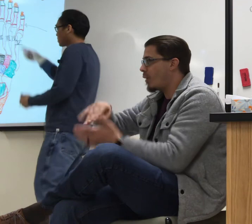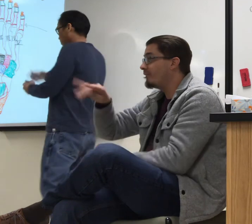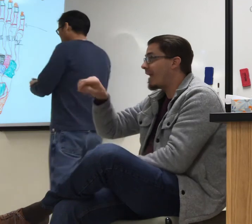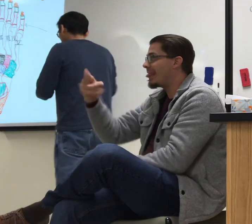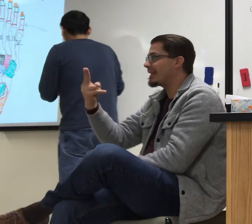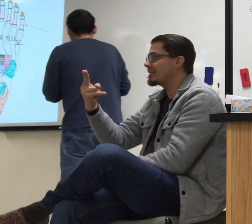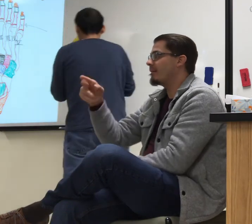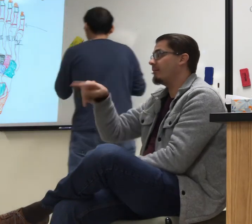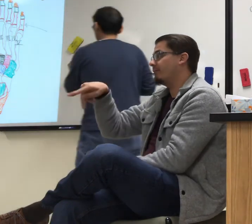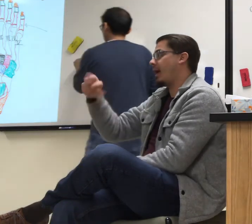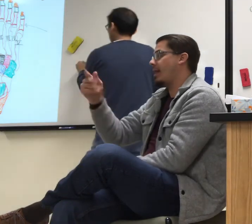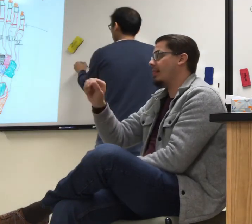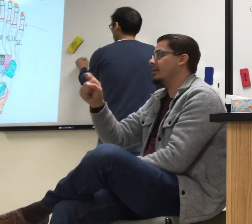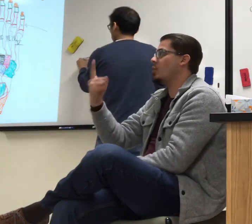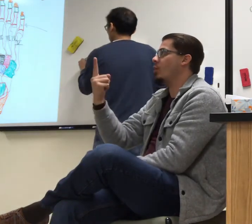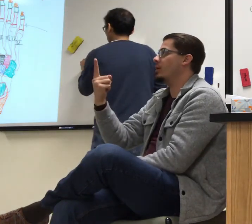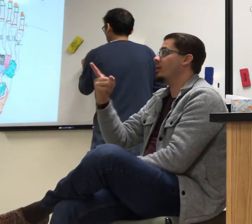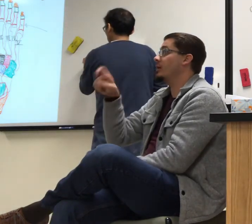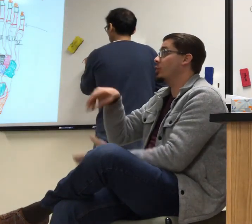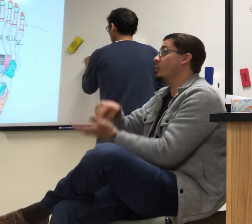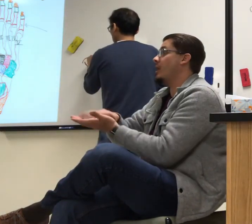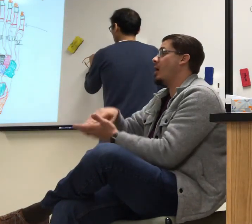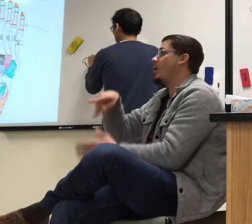as proximal.